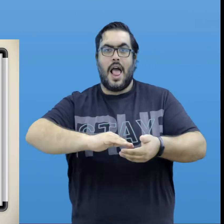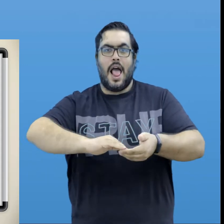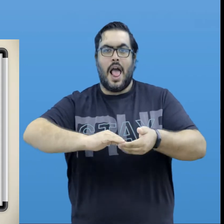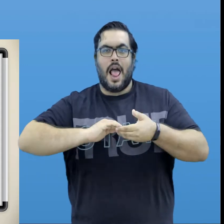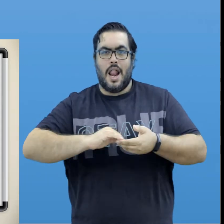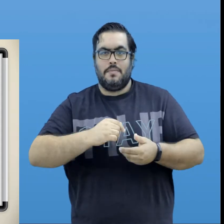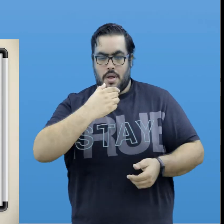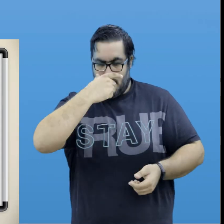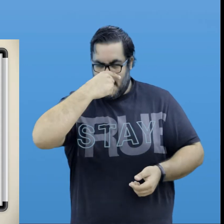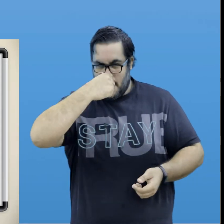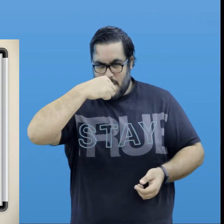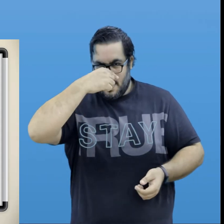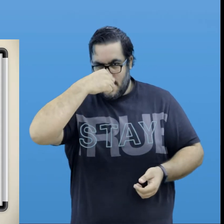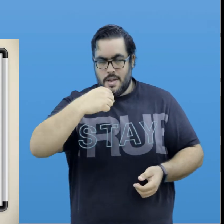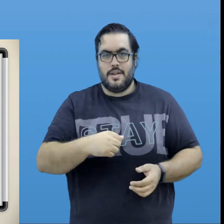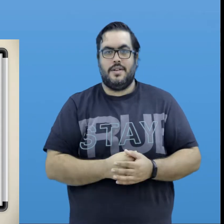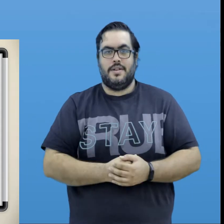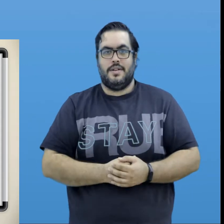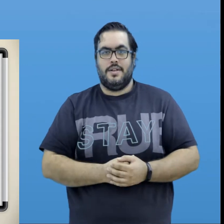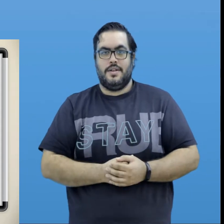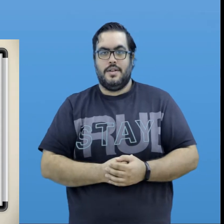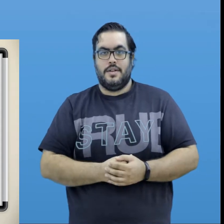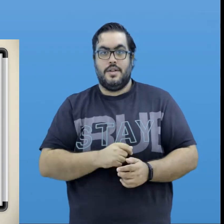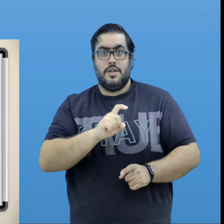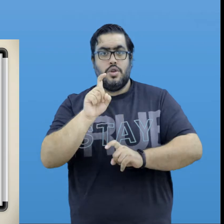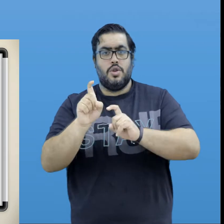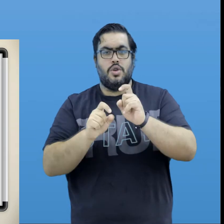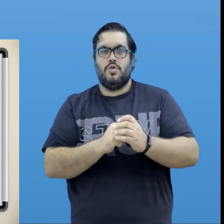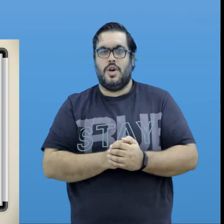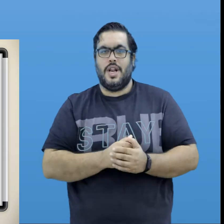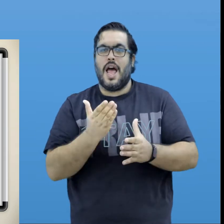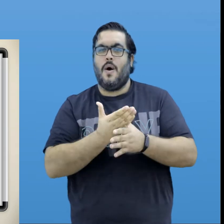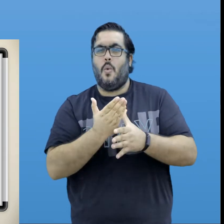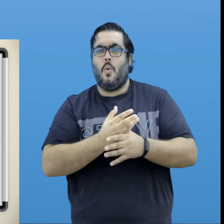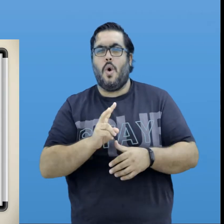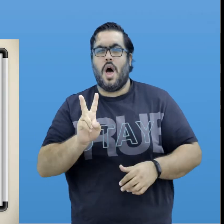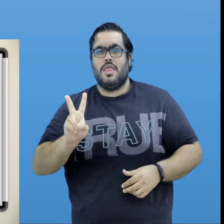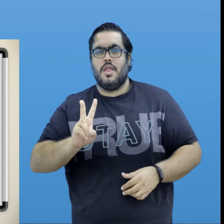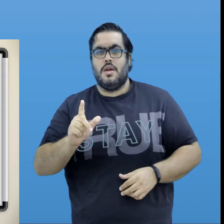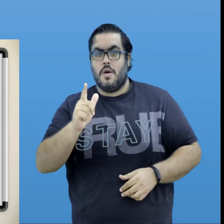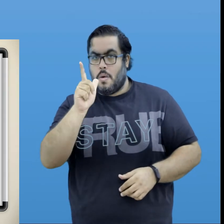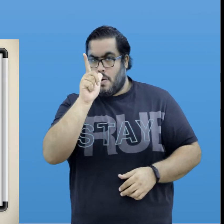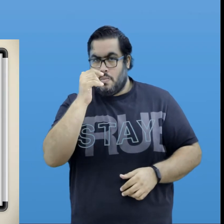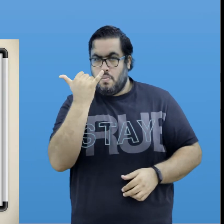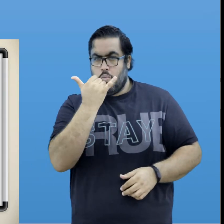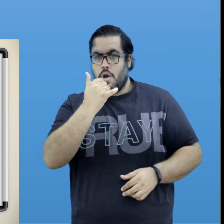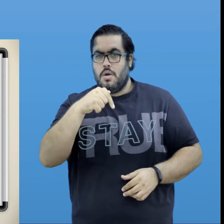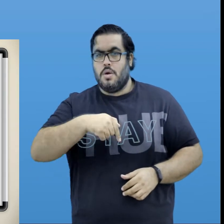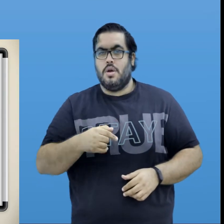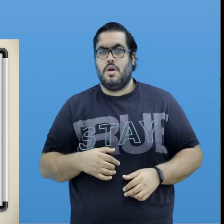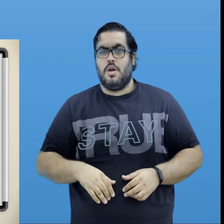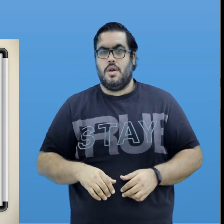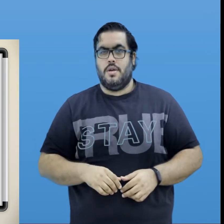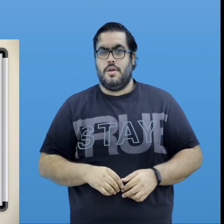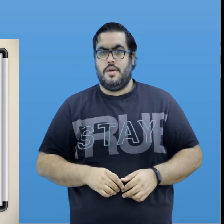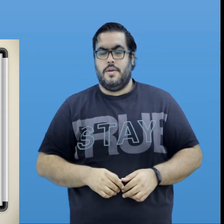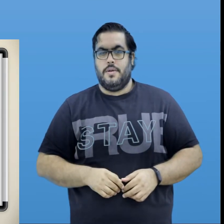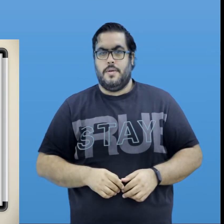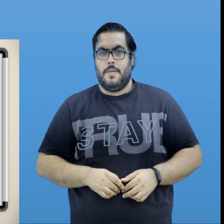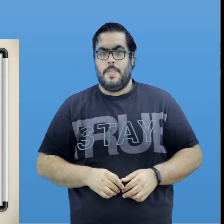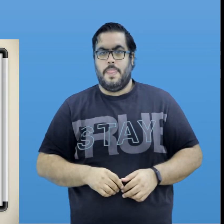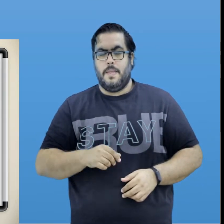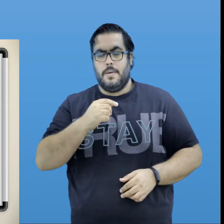opinions, and they are not a place for personal information. So how do we summarize a